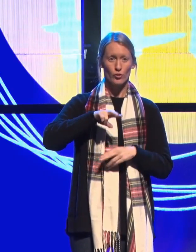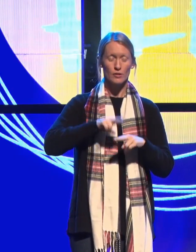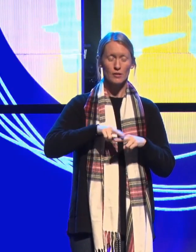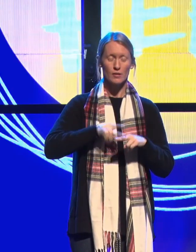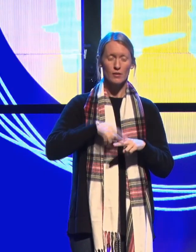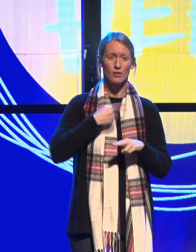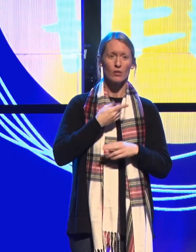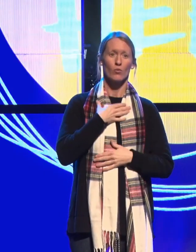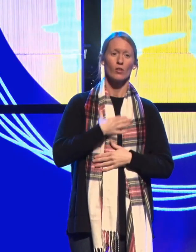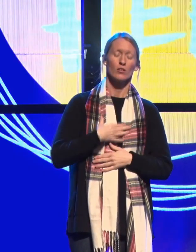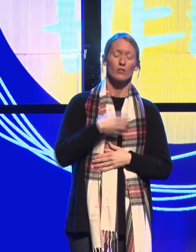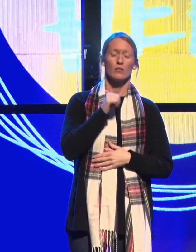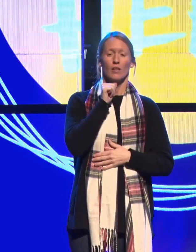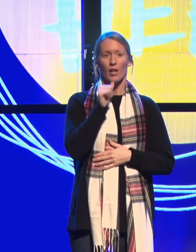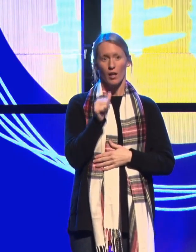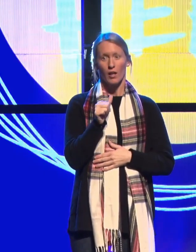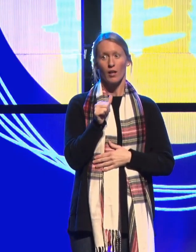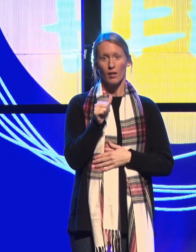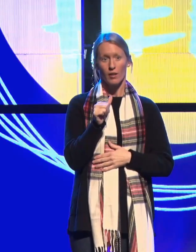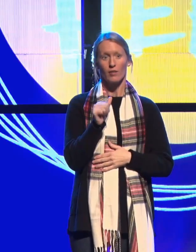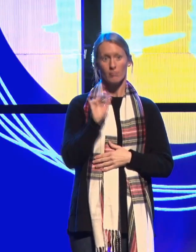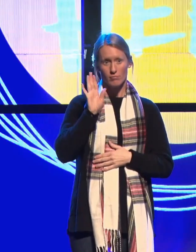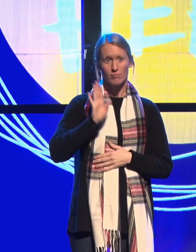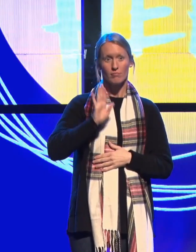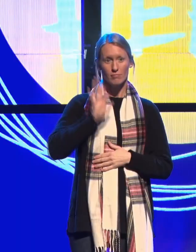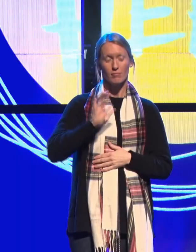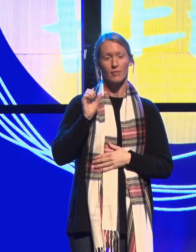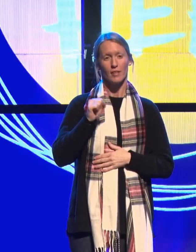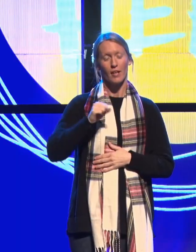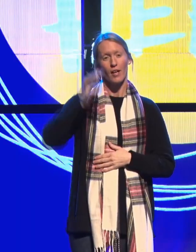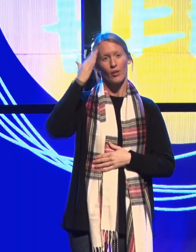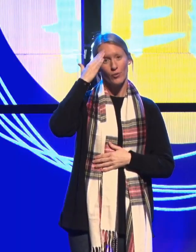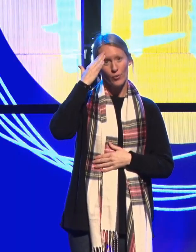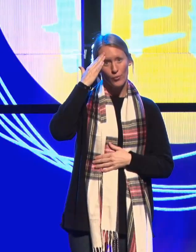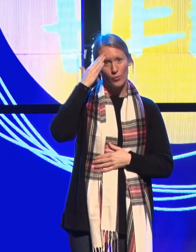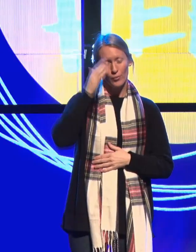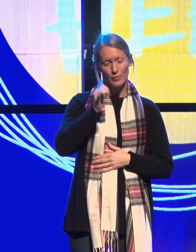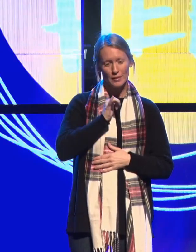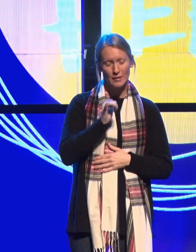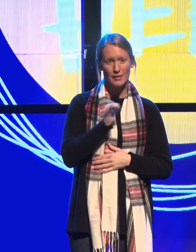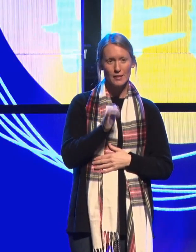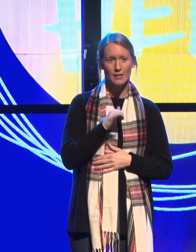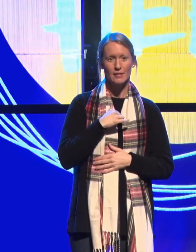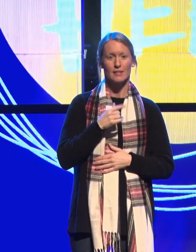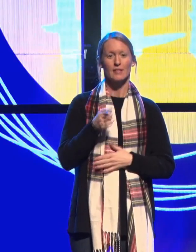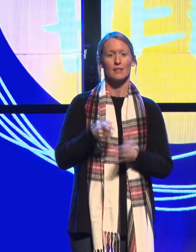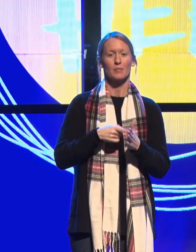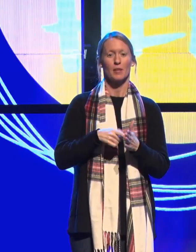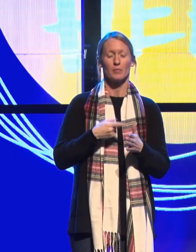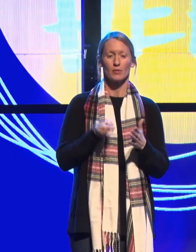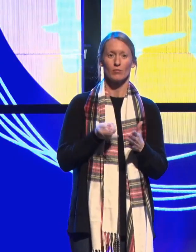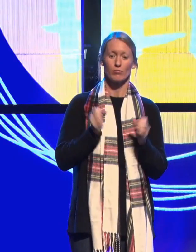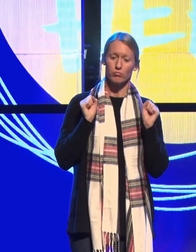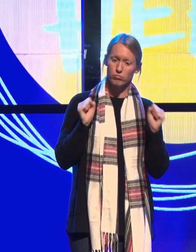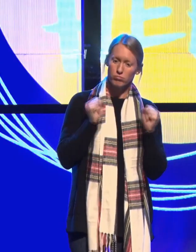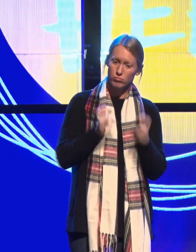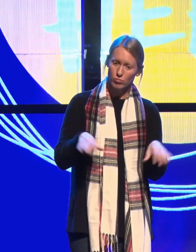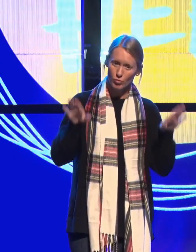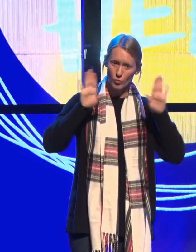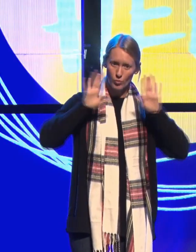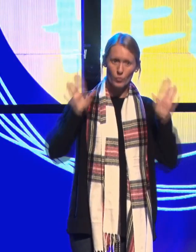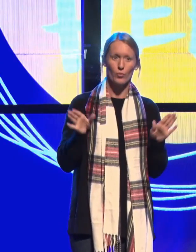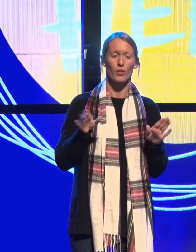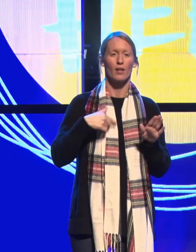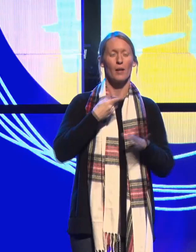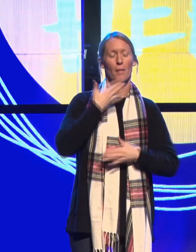you hadn't? Yeah, because you ate, I know. Like, sometimes I just got to get up and do some jumping jacks or something. I'd be like, oh, this was a bad